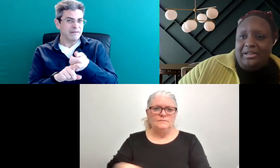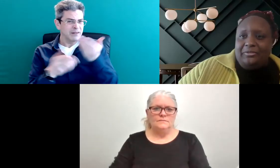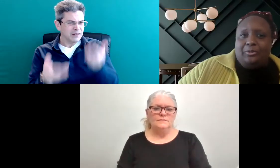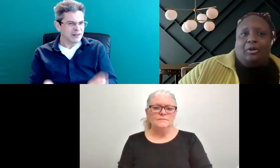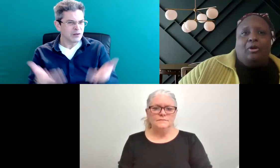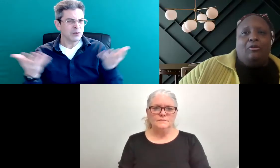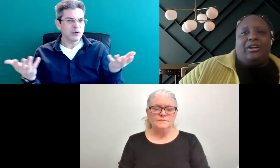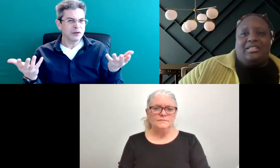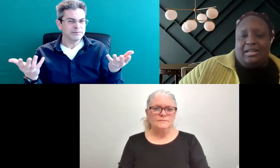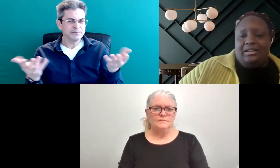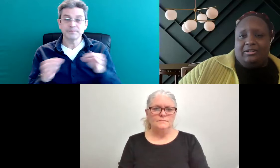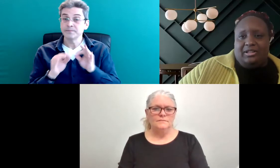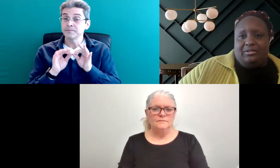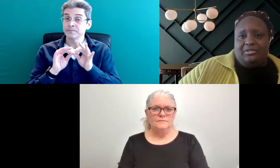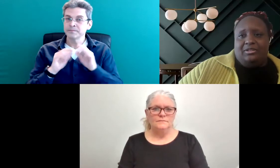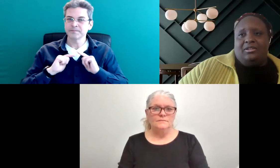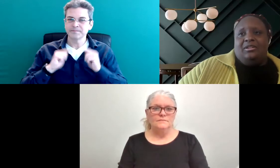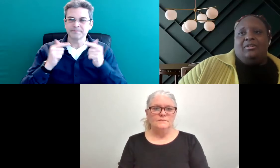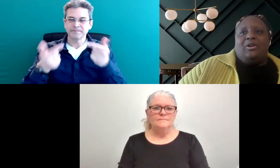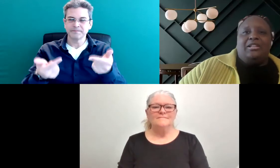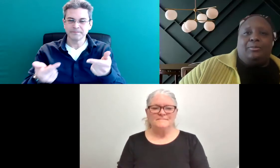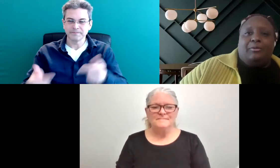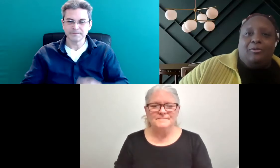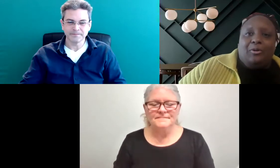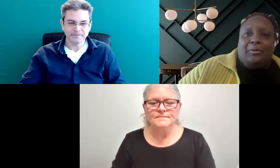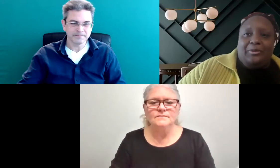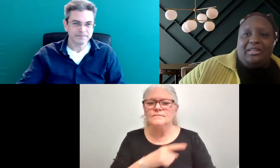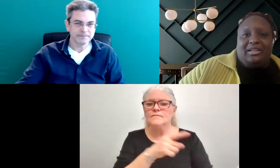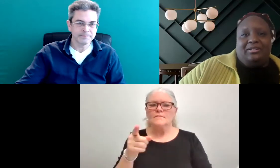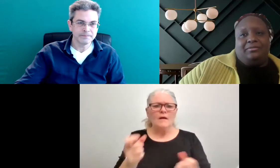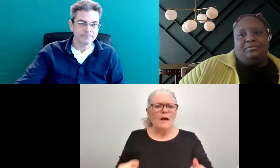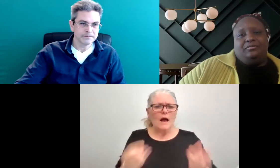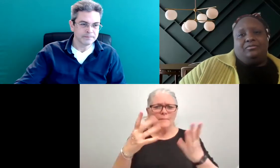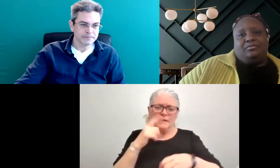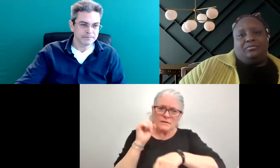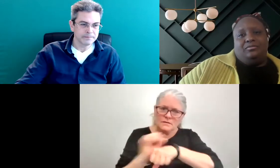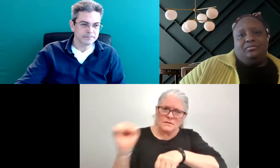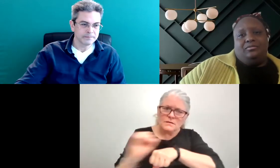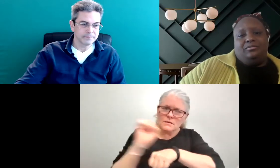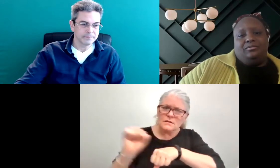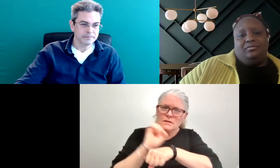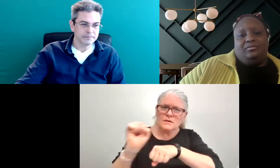How many of you are overextending yourselves, trying to perform ability?